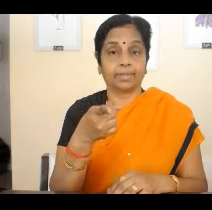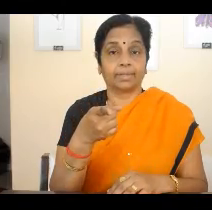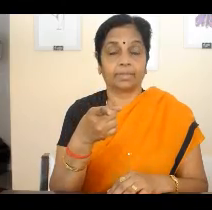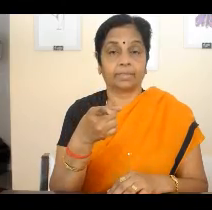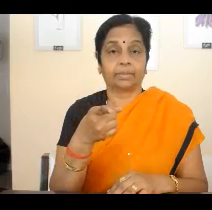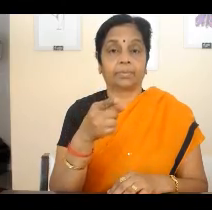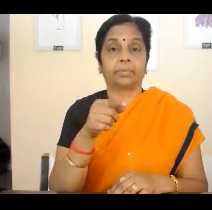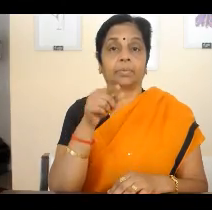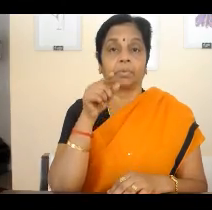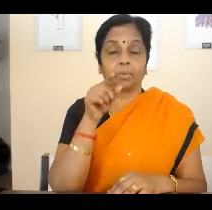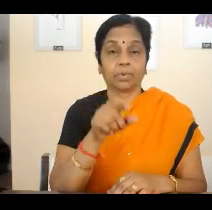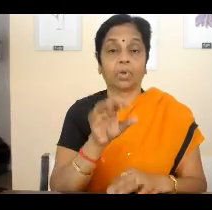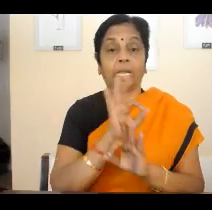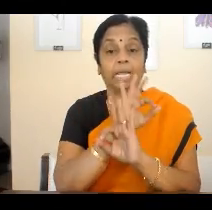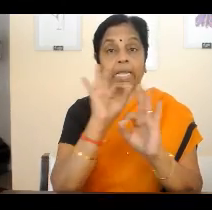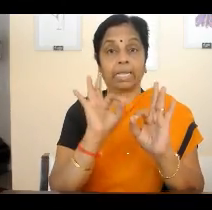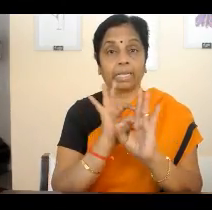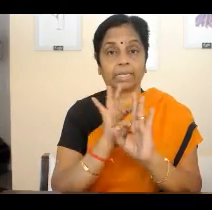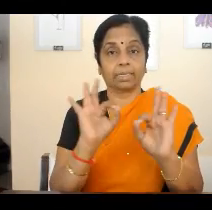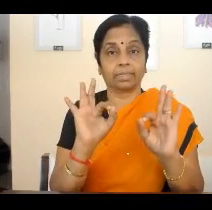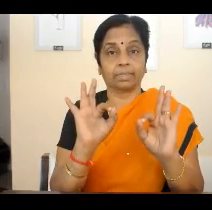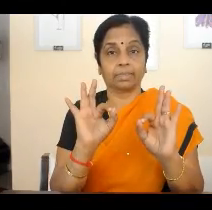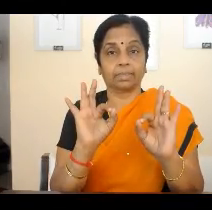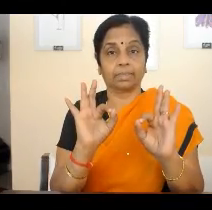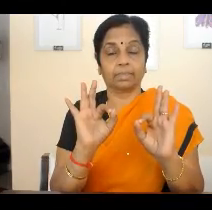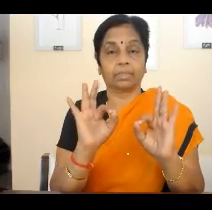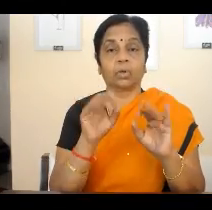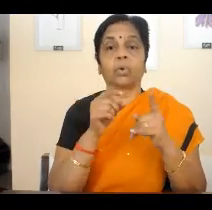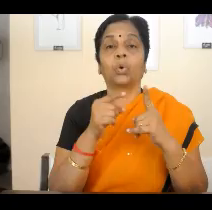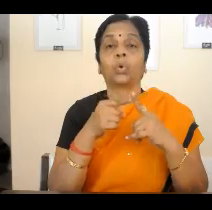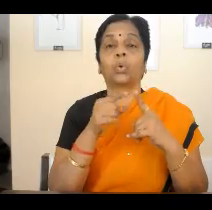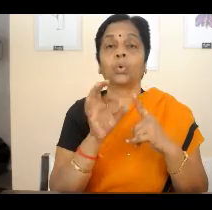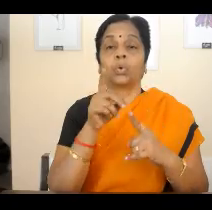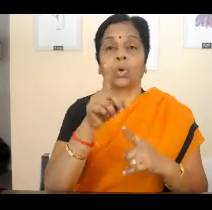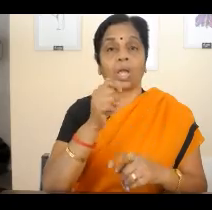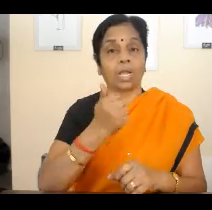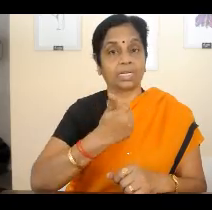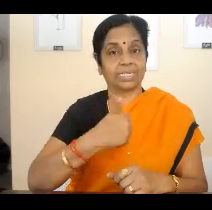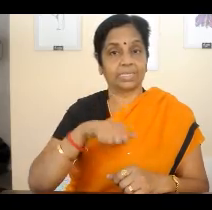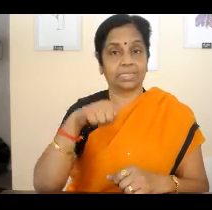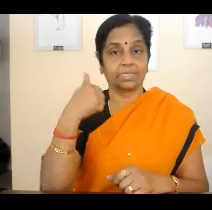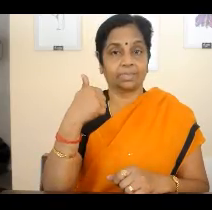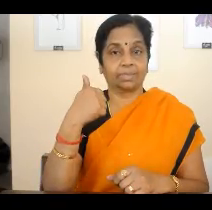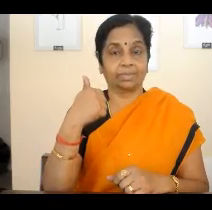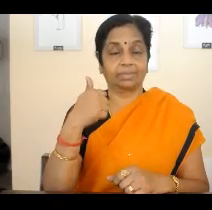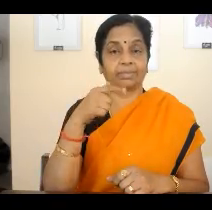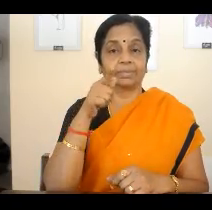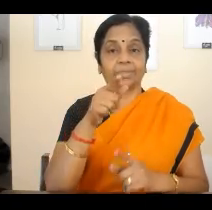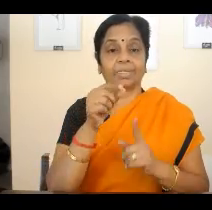is appropriate to achieve a legitimate aim.